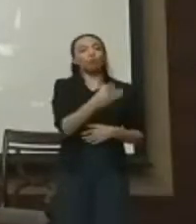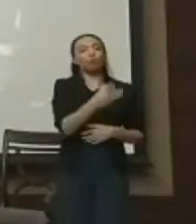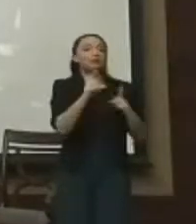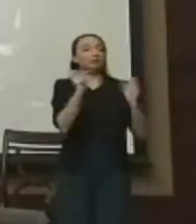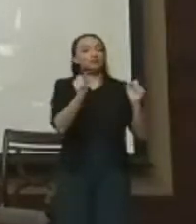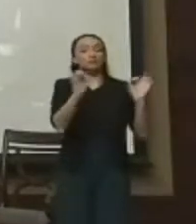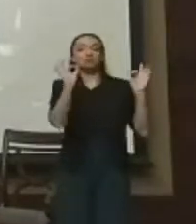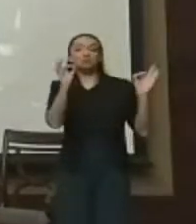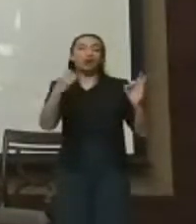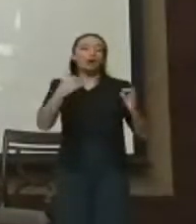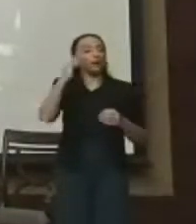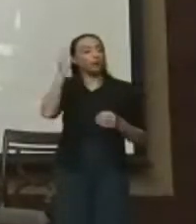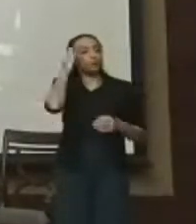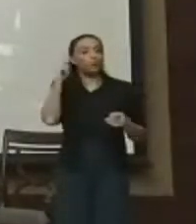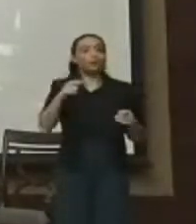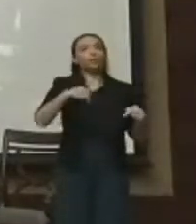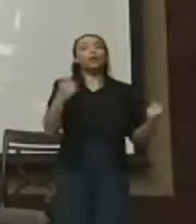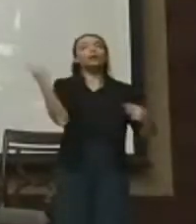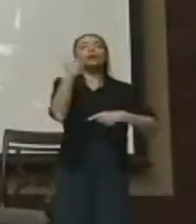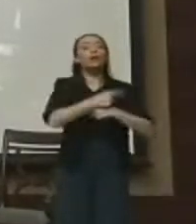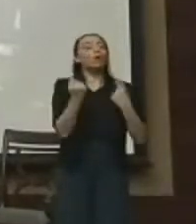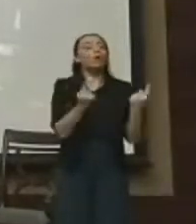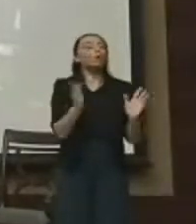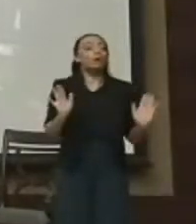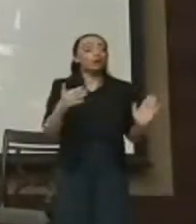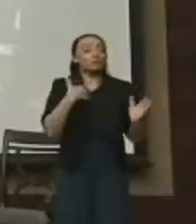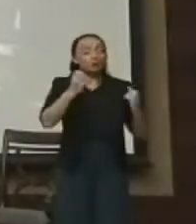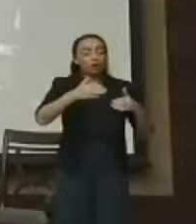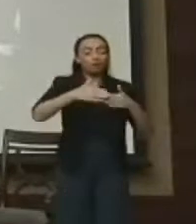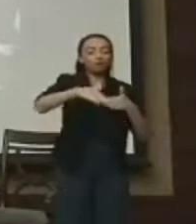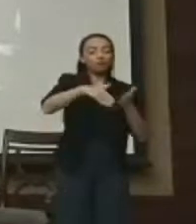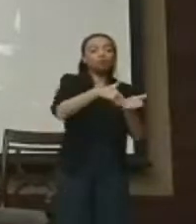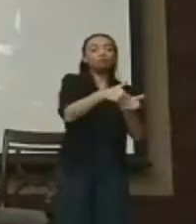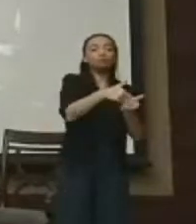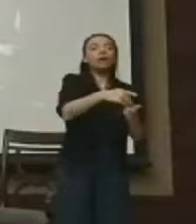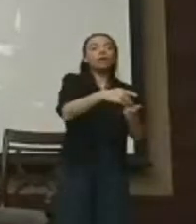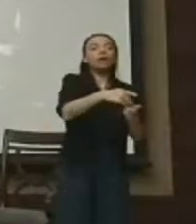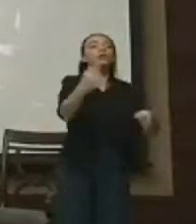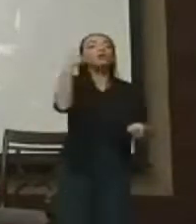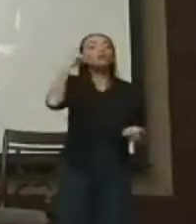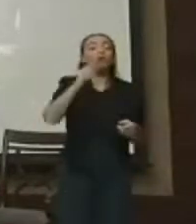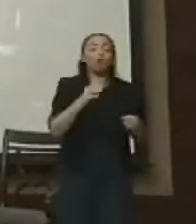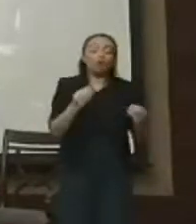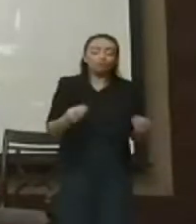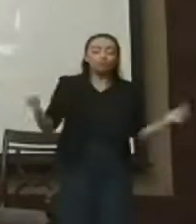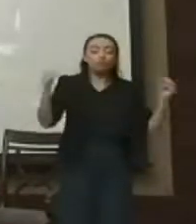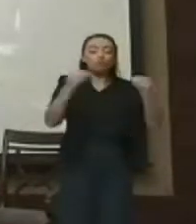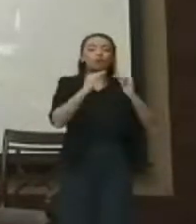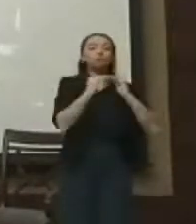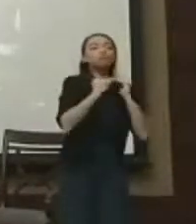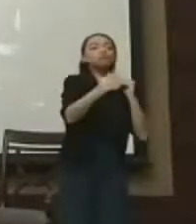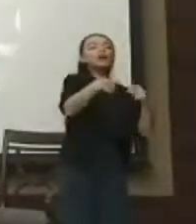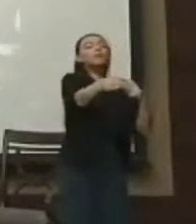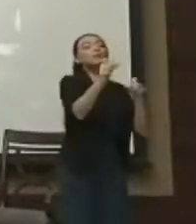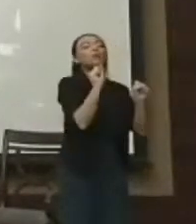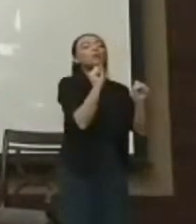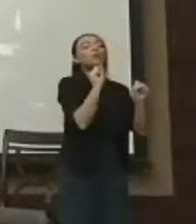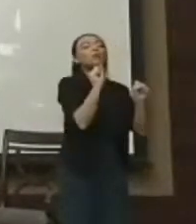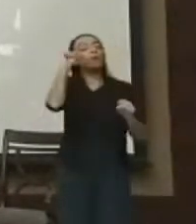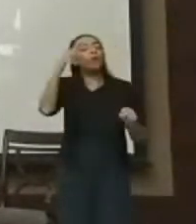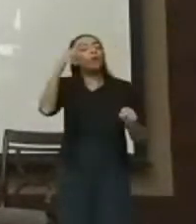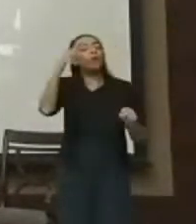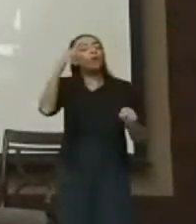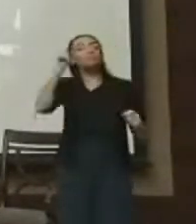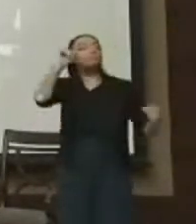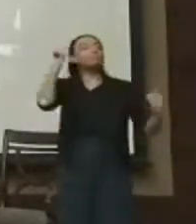of the International Disability Day, but we do hope there'll be more sustained action, and that really is the mission of the